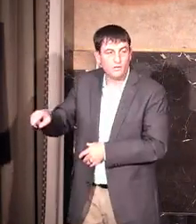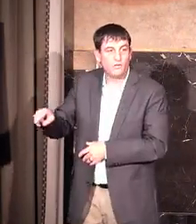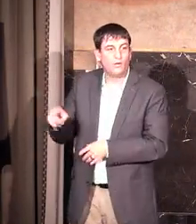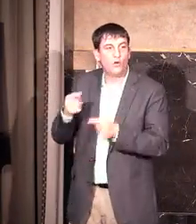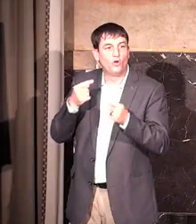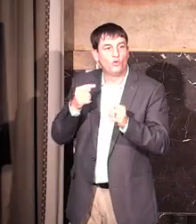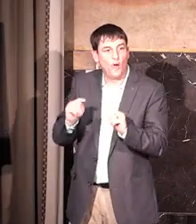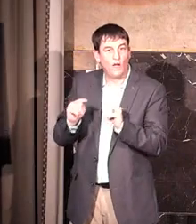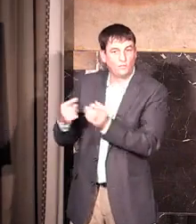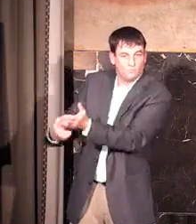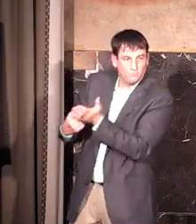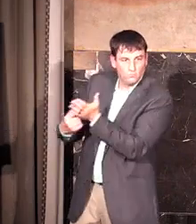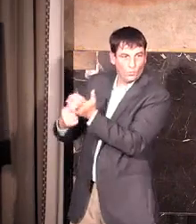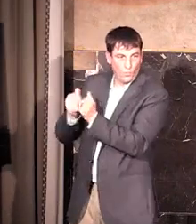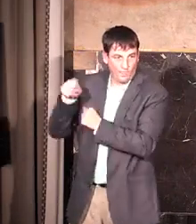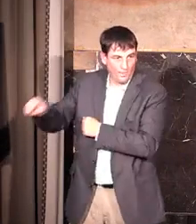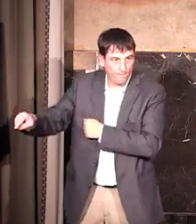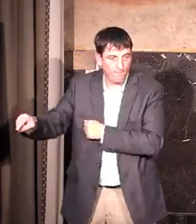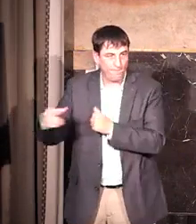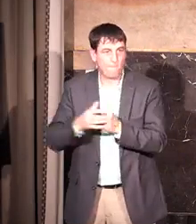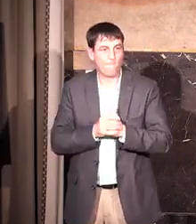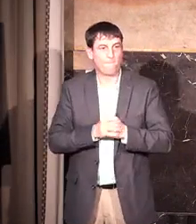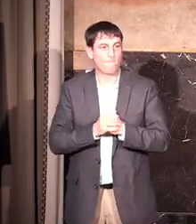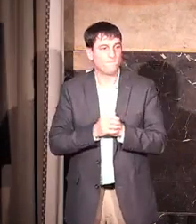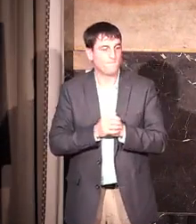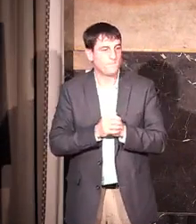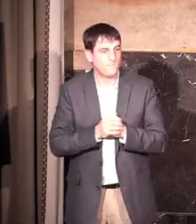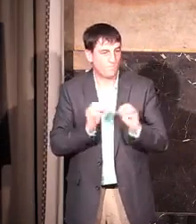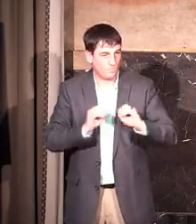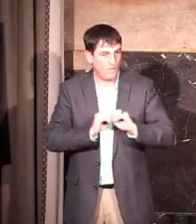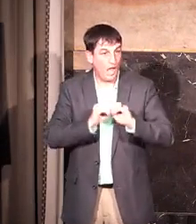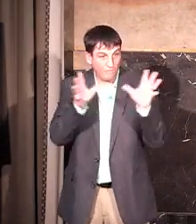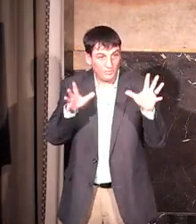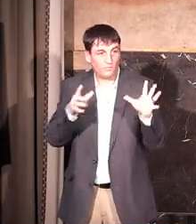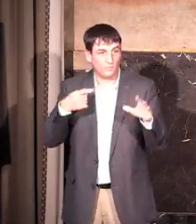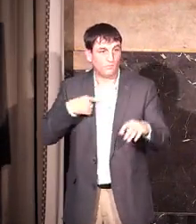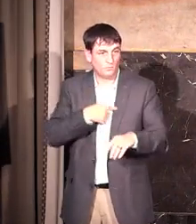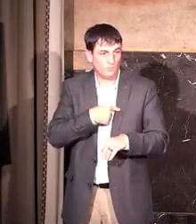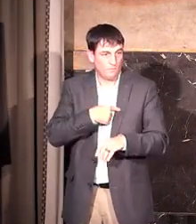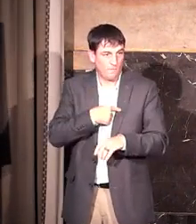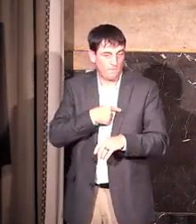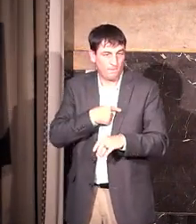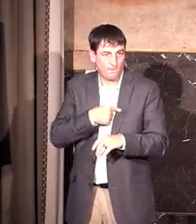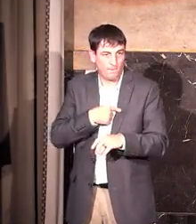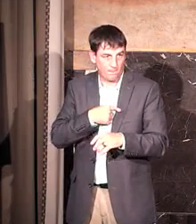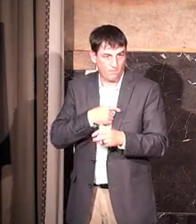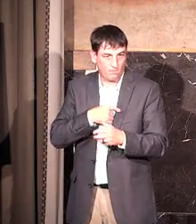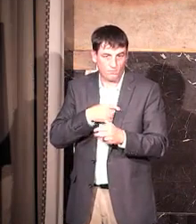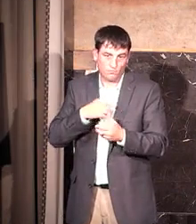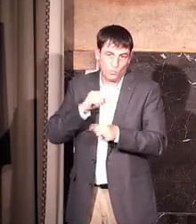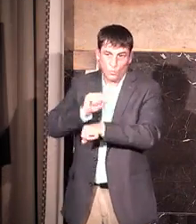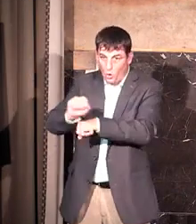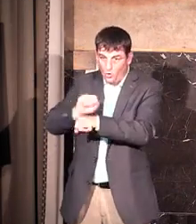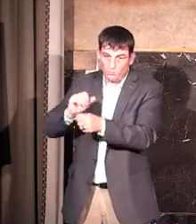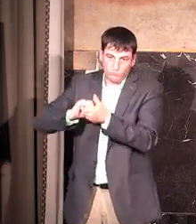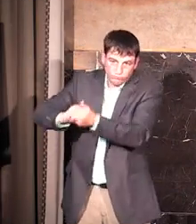have conversations with them. And we obviously are working with local jurisdictions as